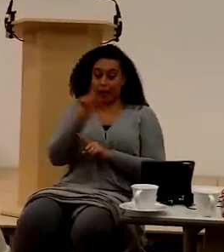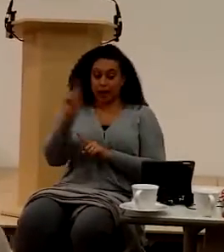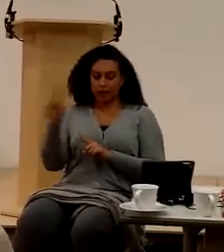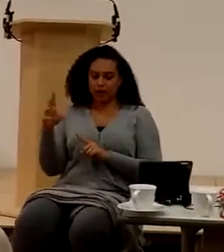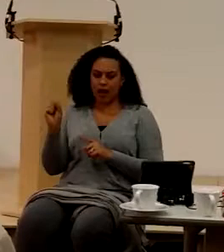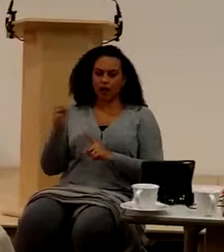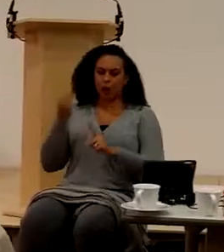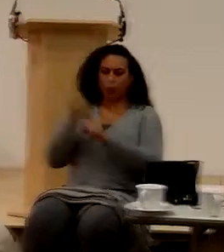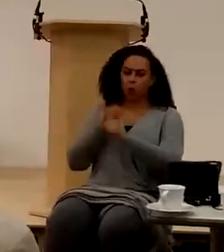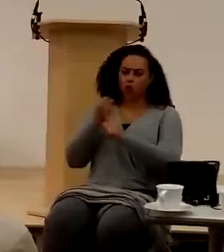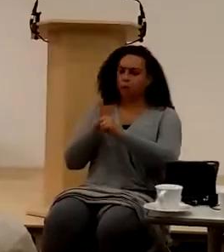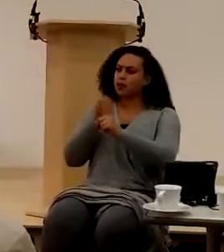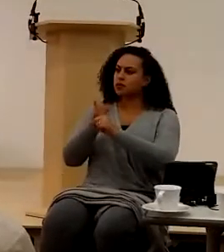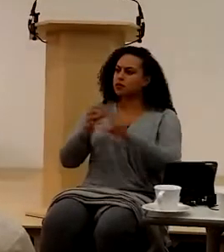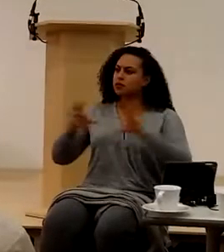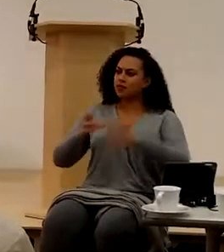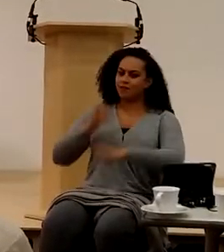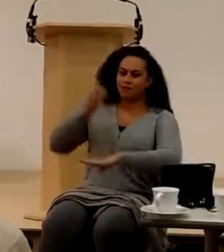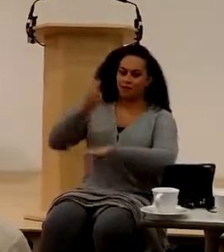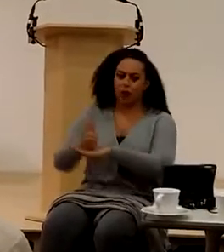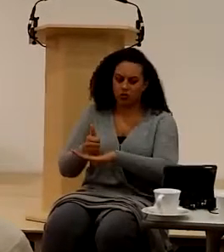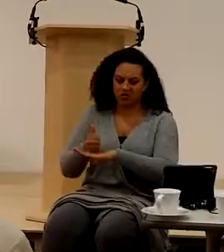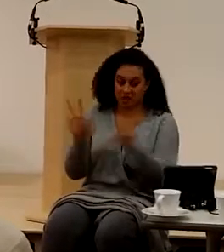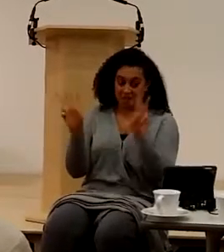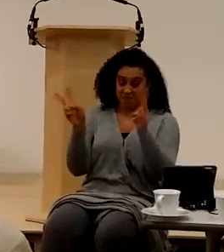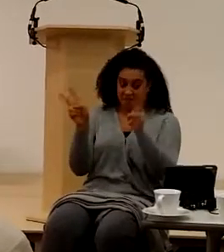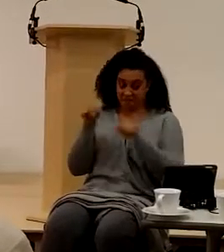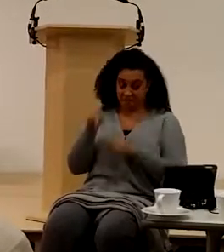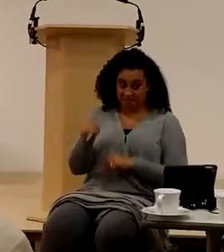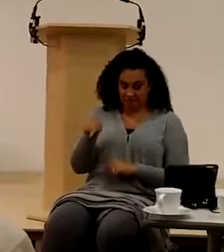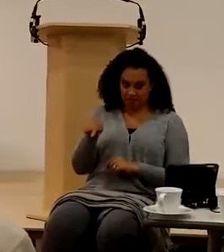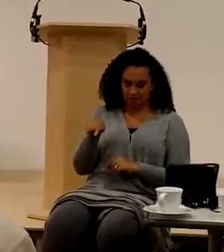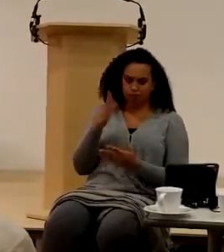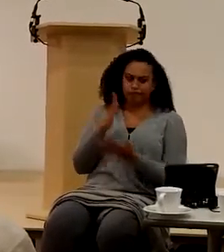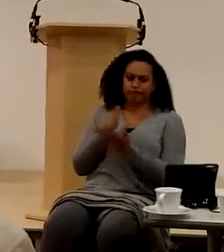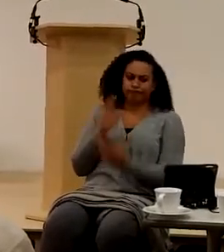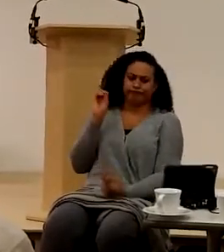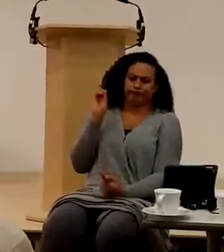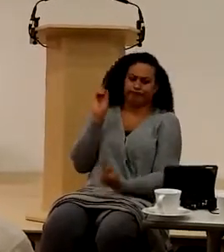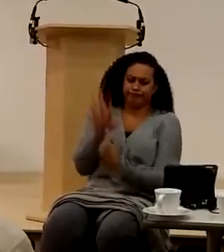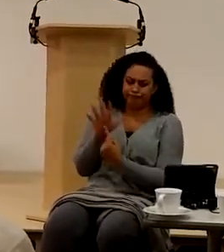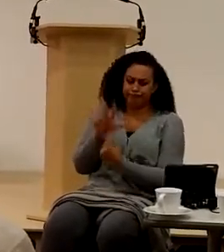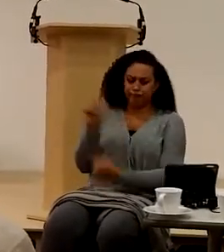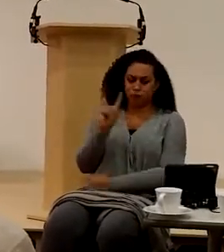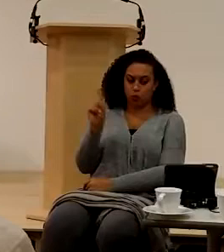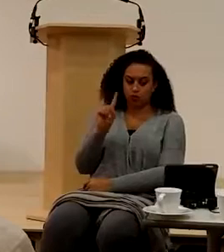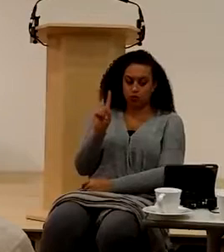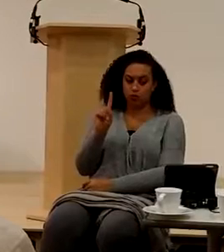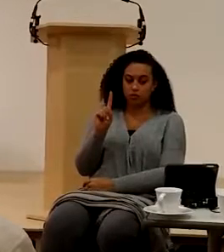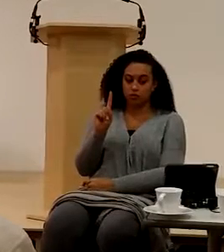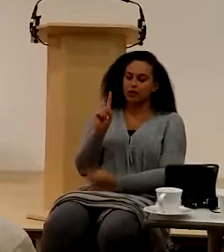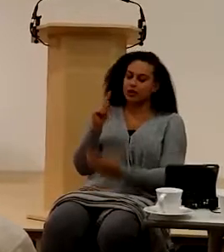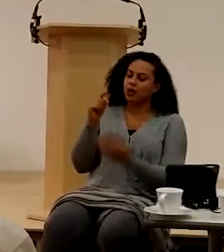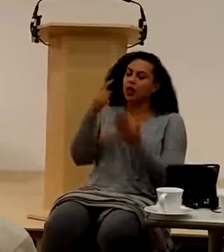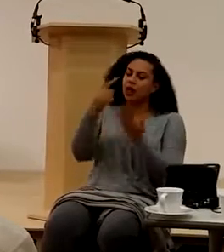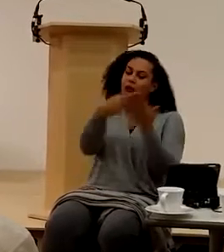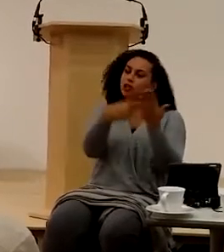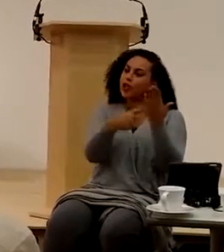our movement questioned how we ended up